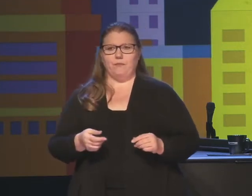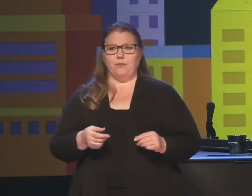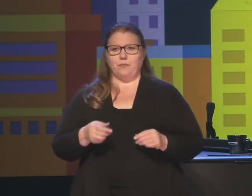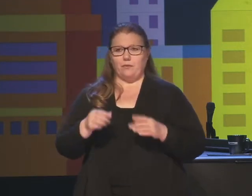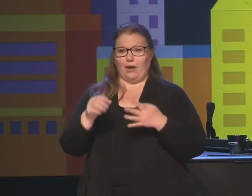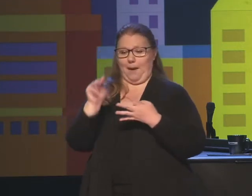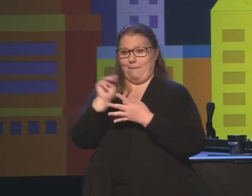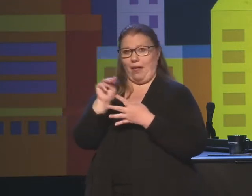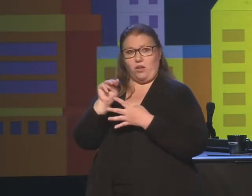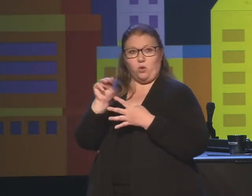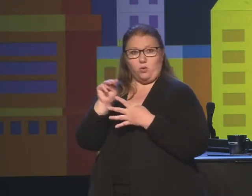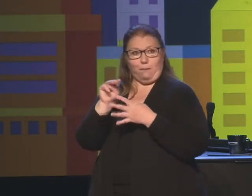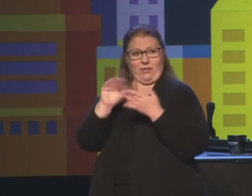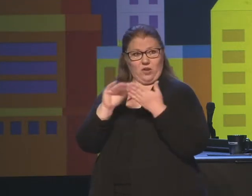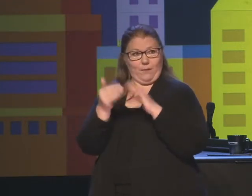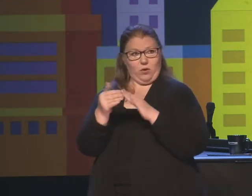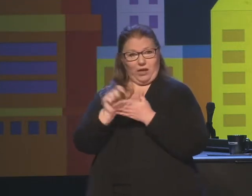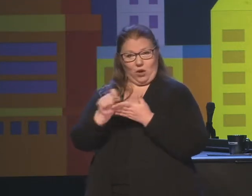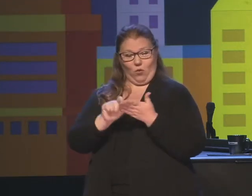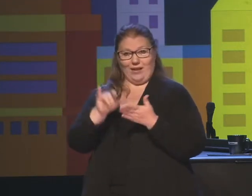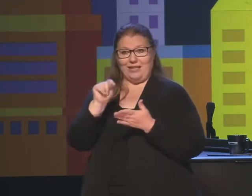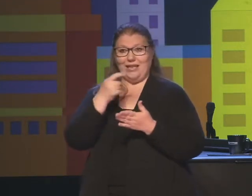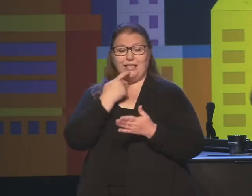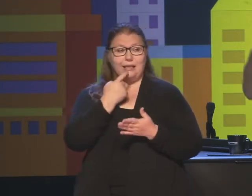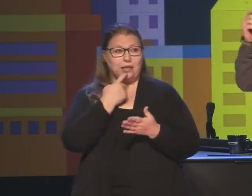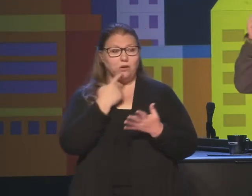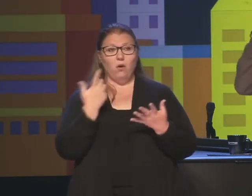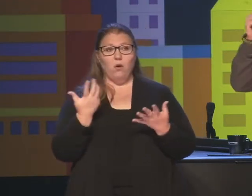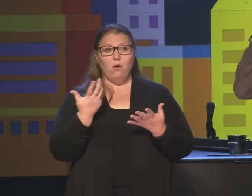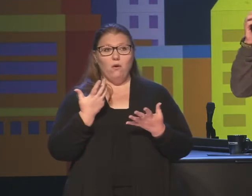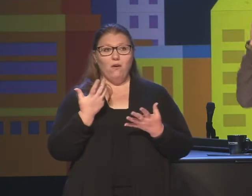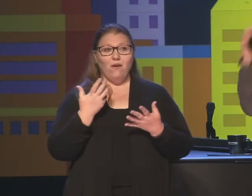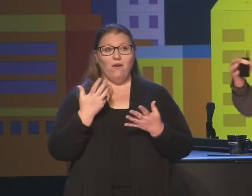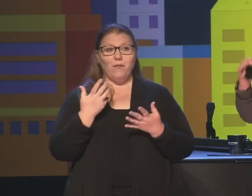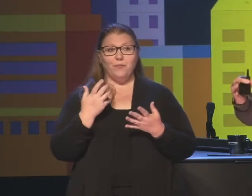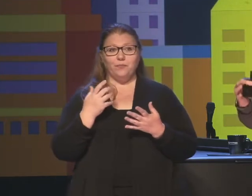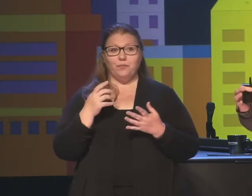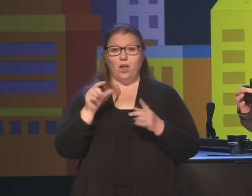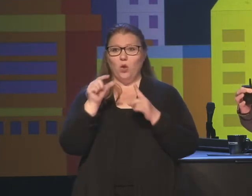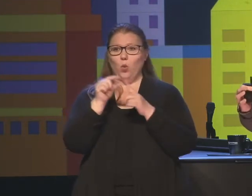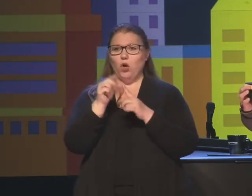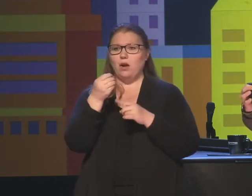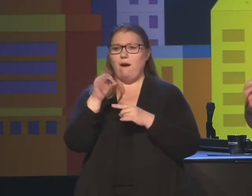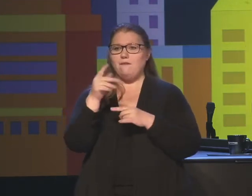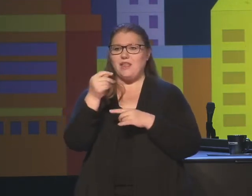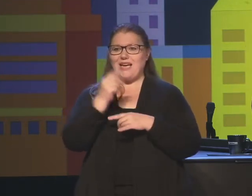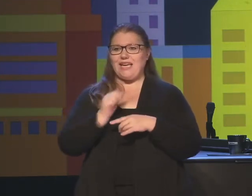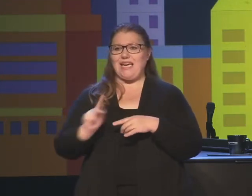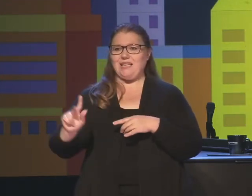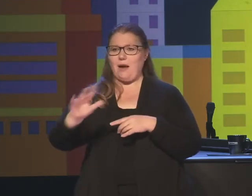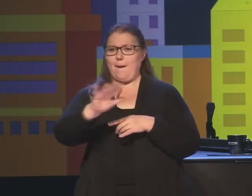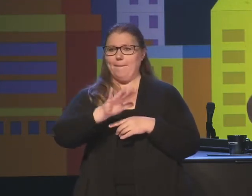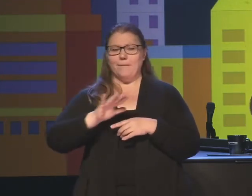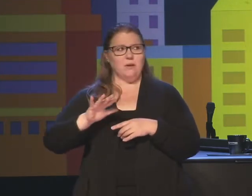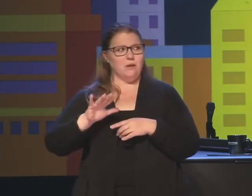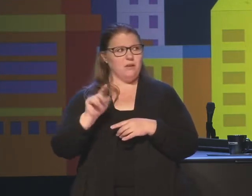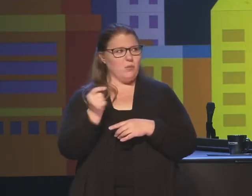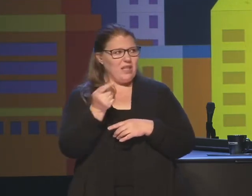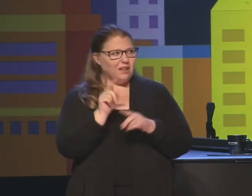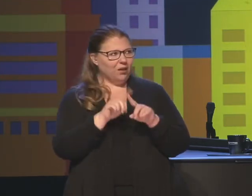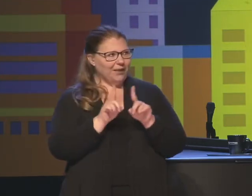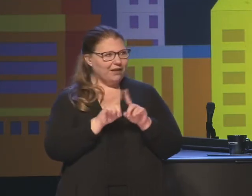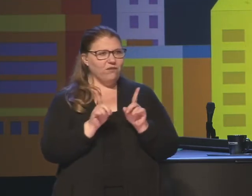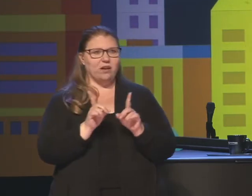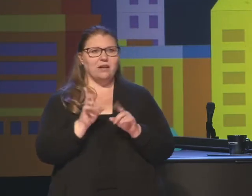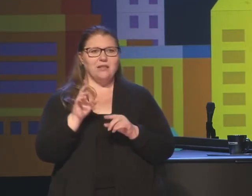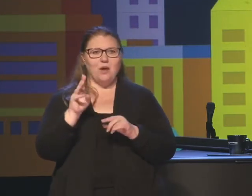Matthew's community, when Matthew writes it, he says the word of the kingdom. So it's a little different, right? So Matthew's